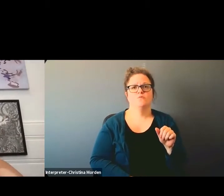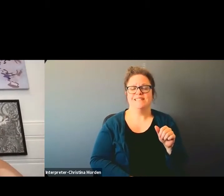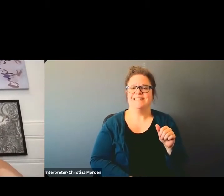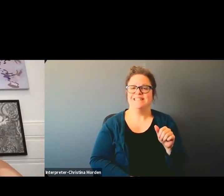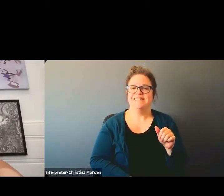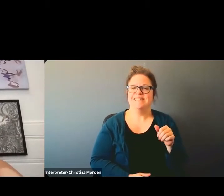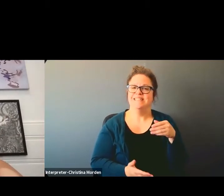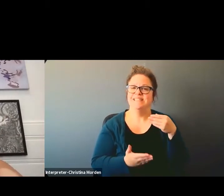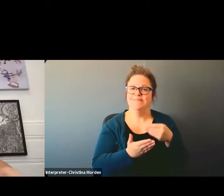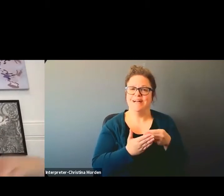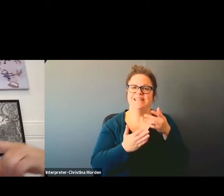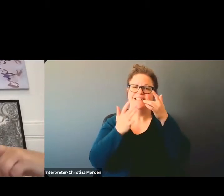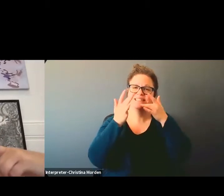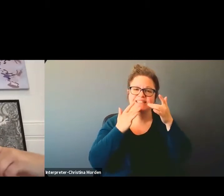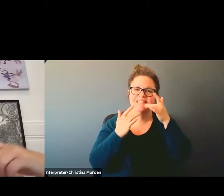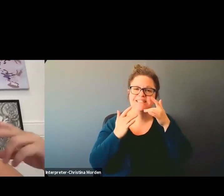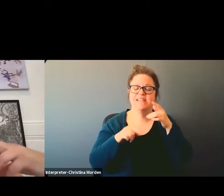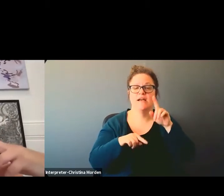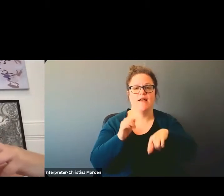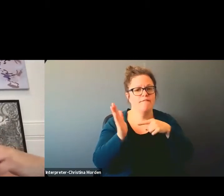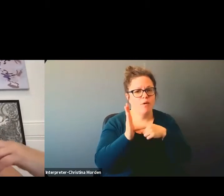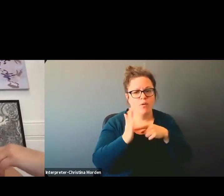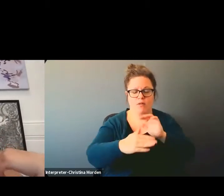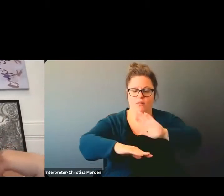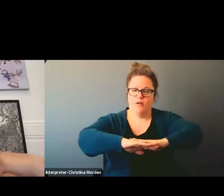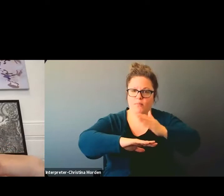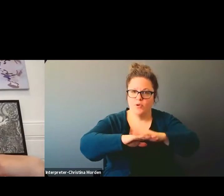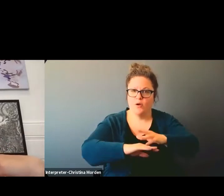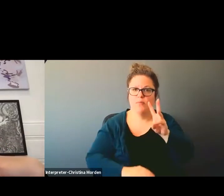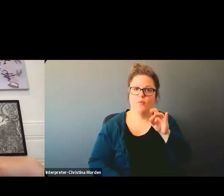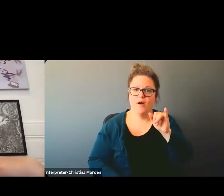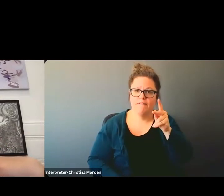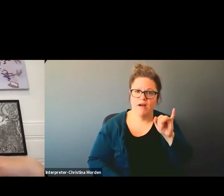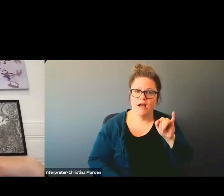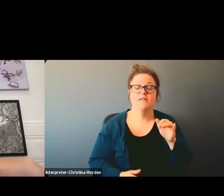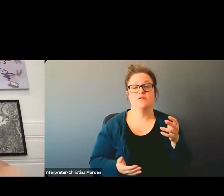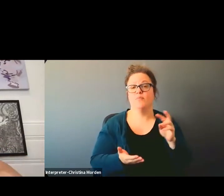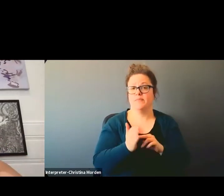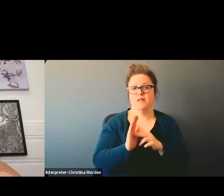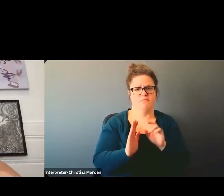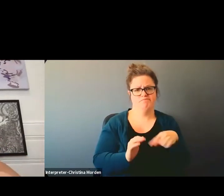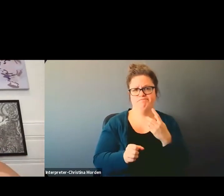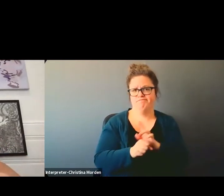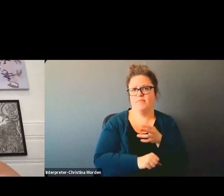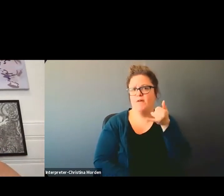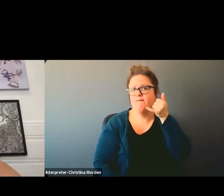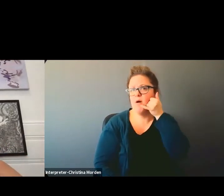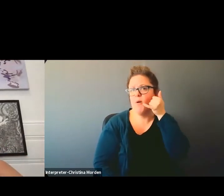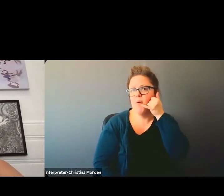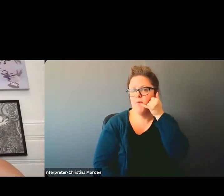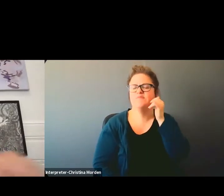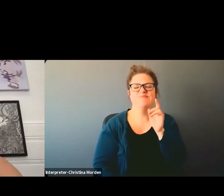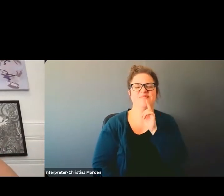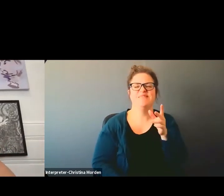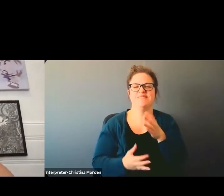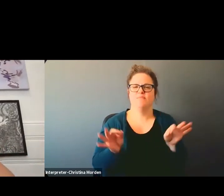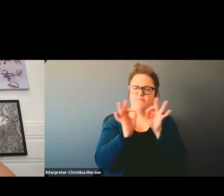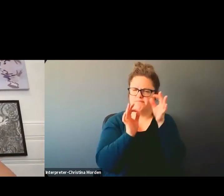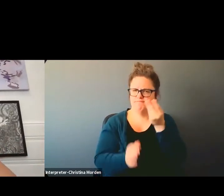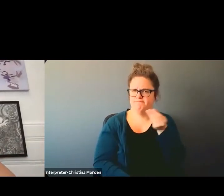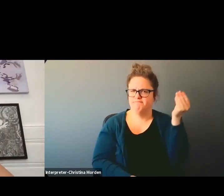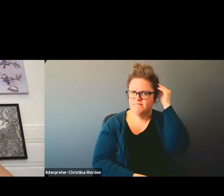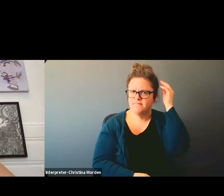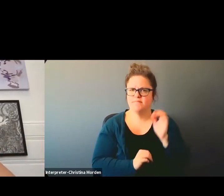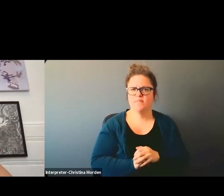barrier for them, they can't afford laptops and Wi-Fi. So a phone is what they have to connect with. So that's really important. It's